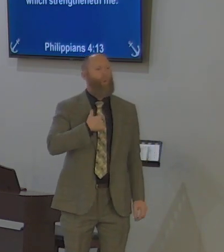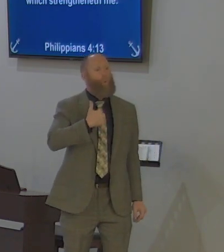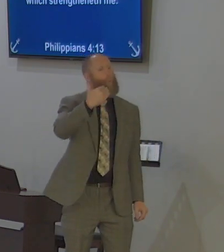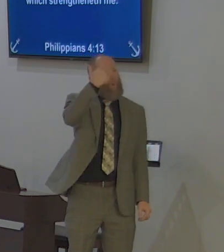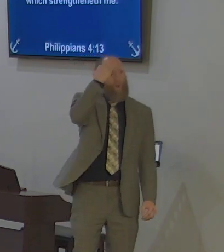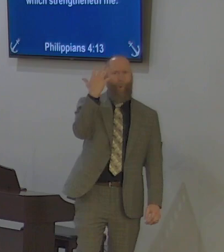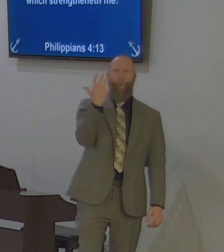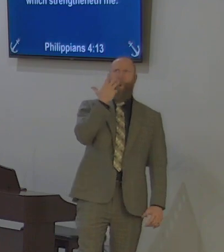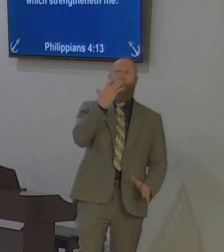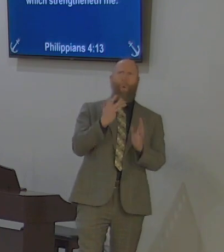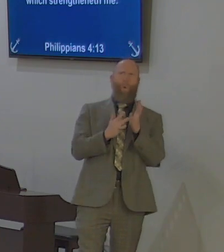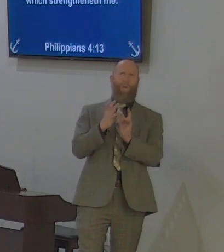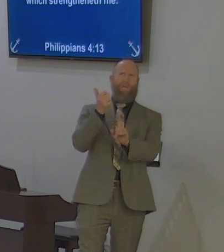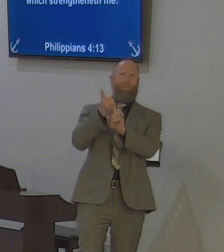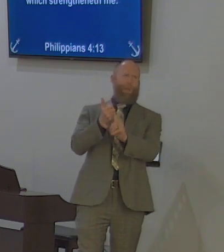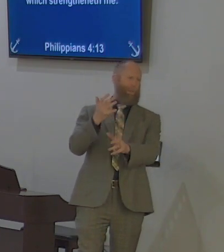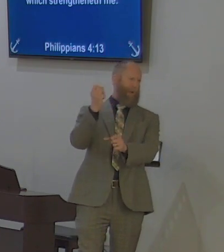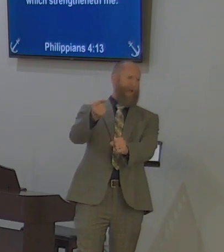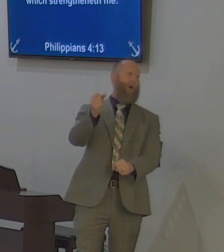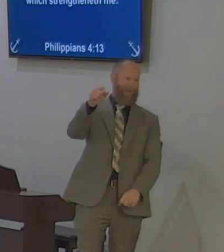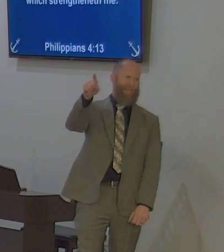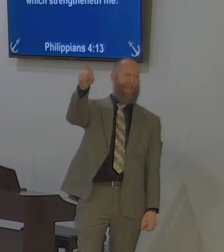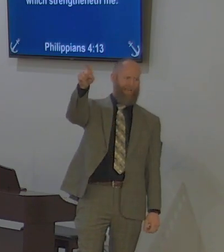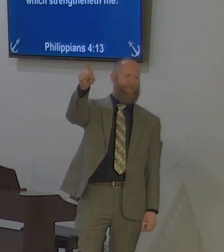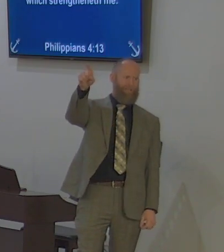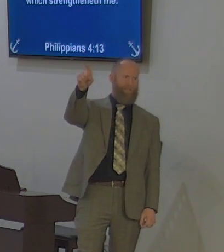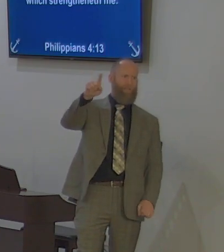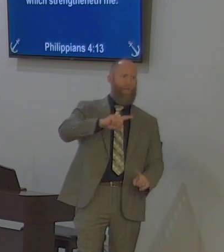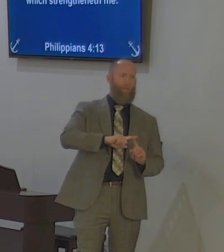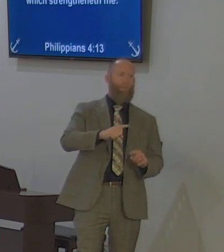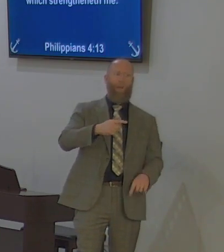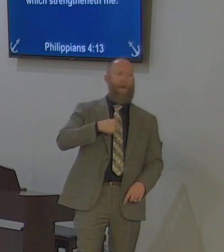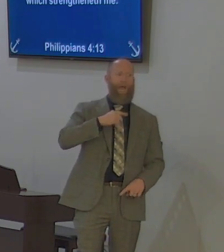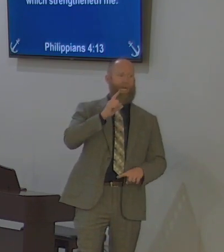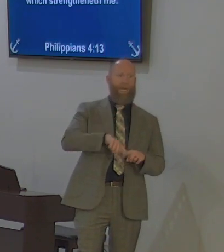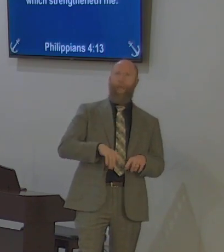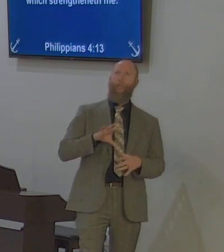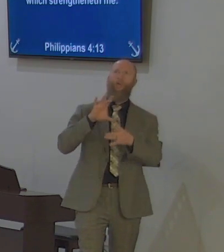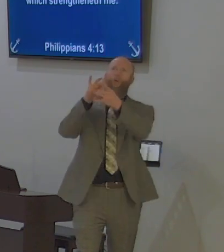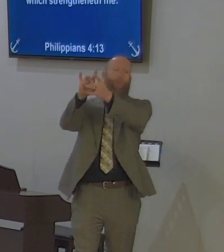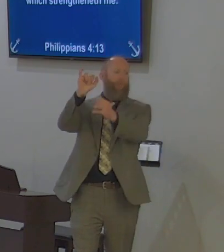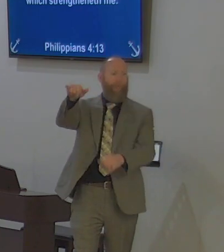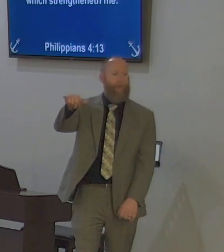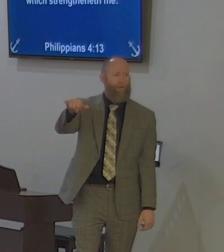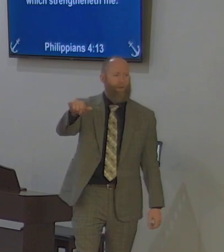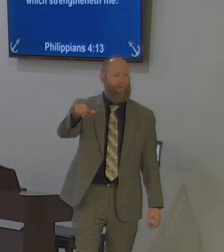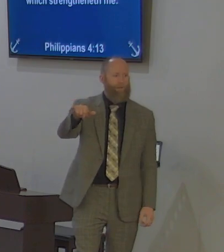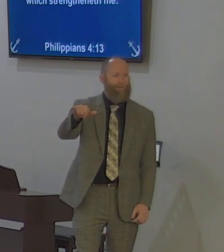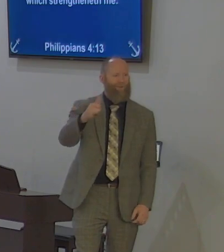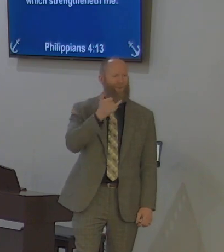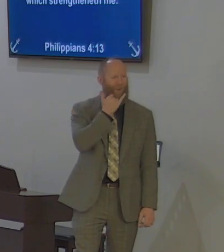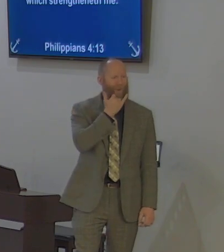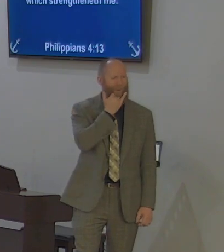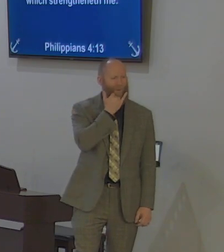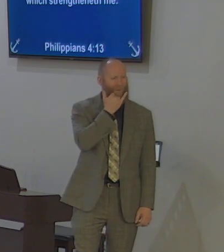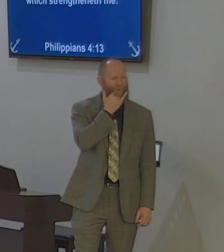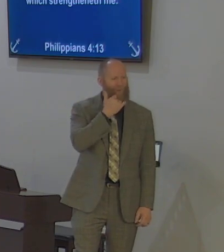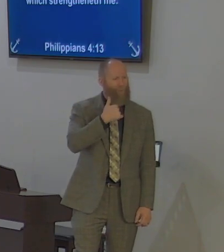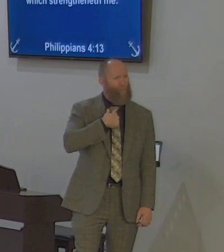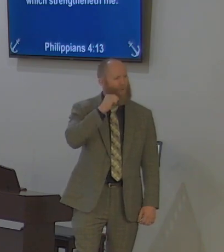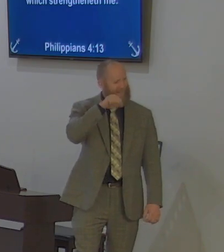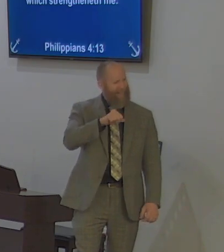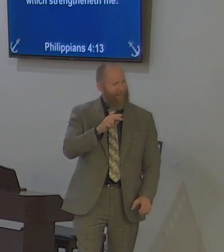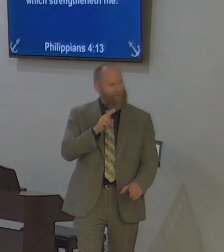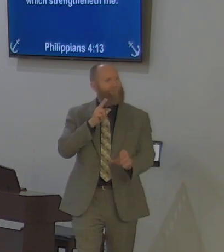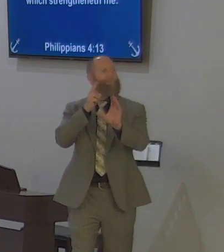that he himself, he plus nothing, is sufficient for all things in your life. When you get the middle